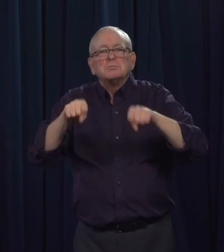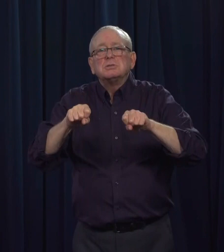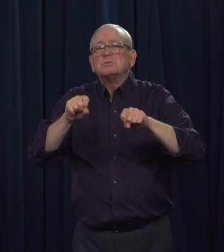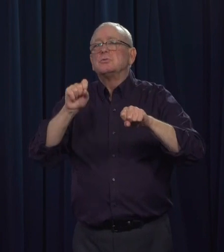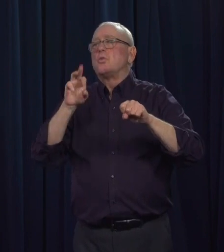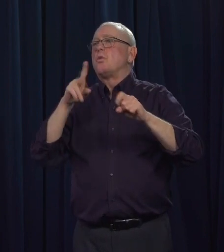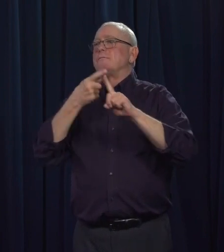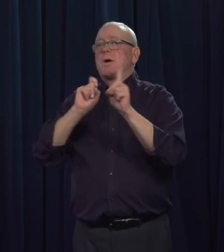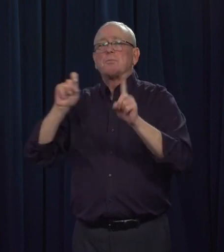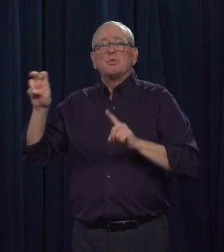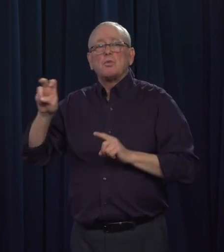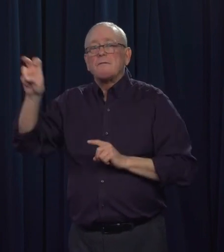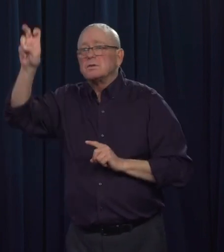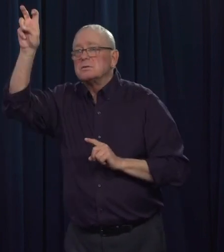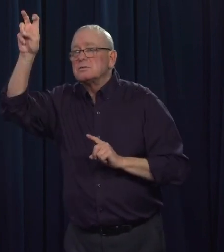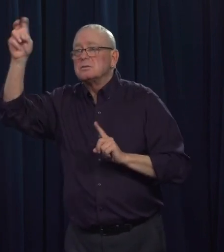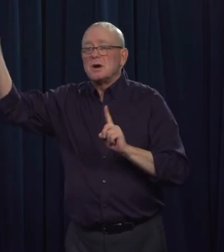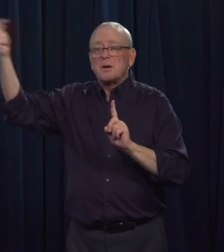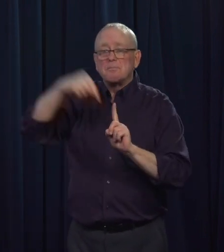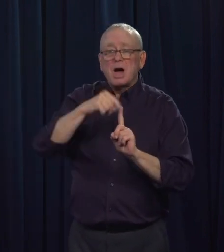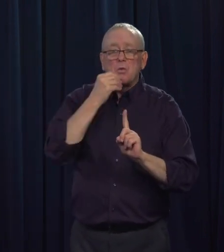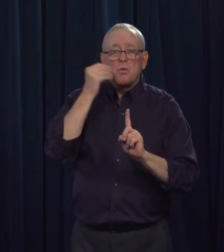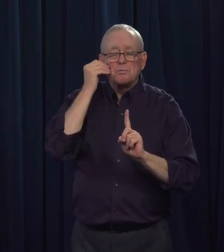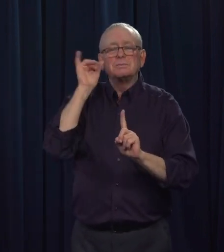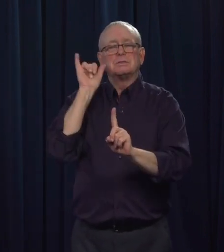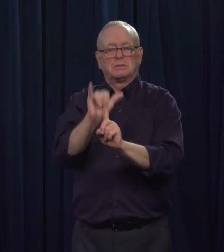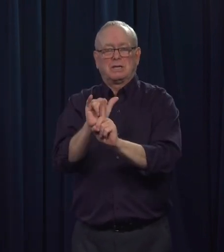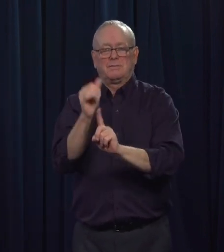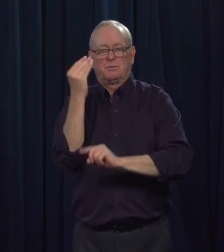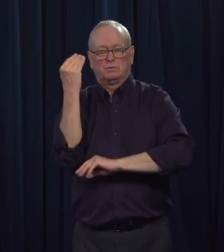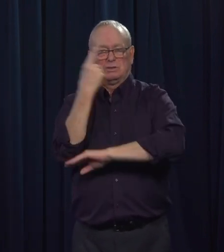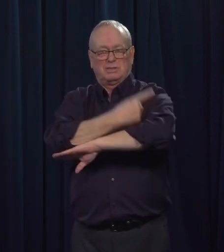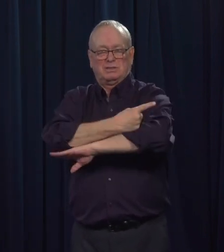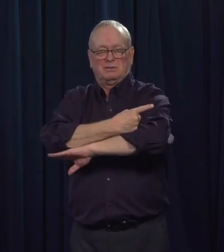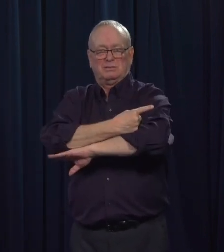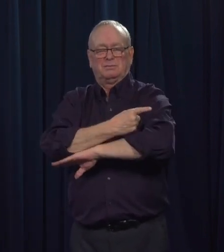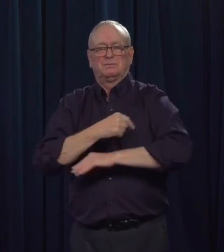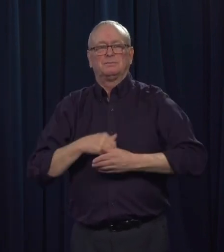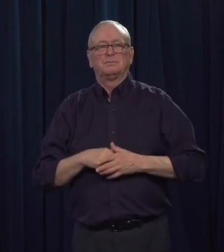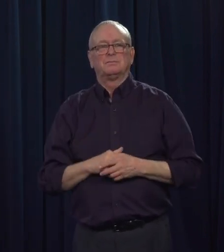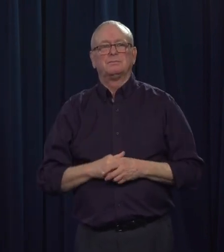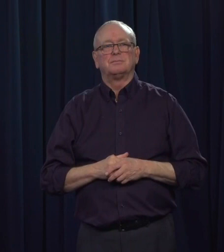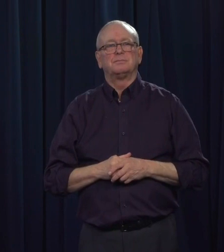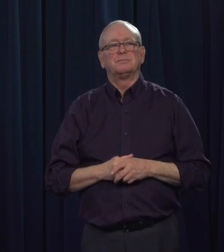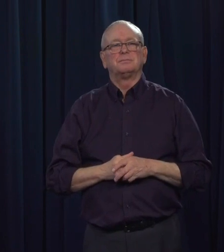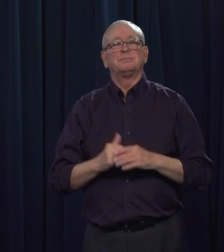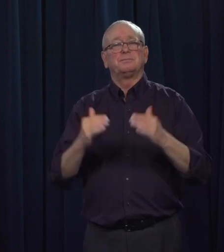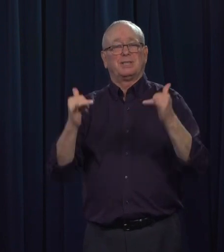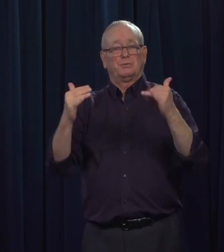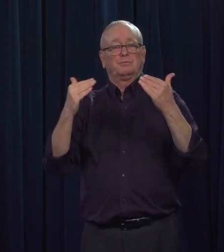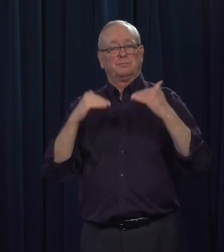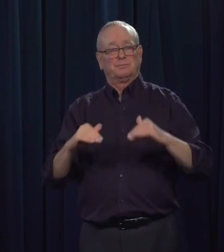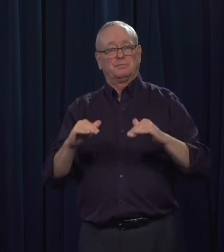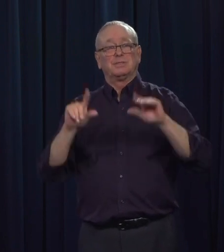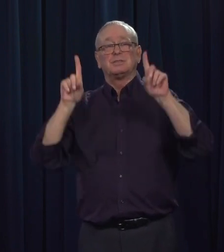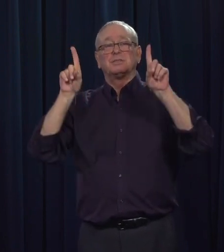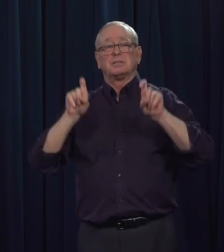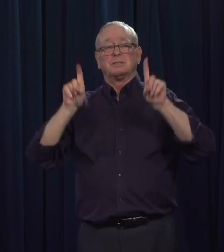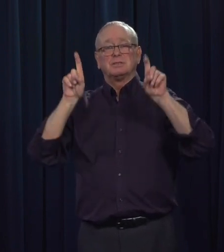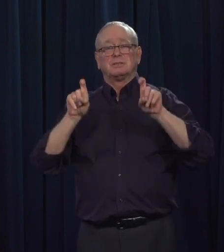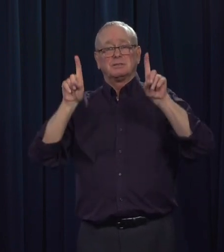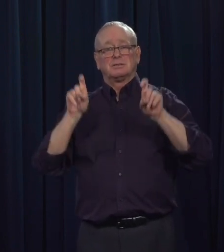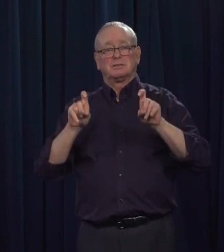heard me talking about a need to shift the use of our testing capacity to enable both capture of some returning travelers with